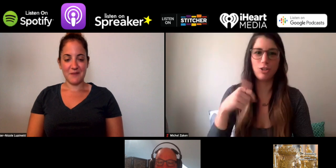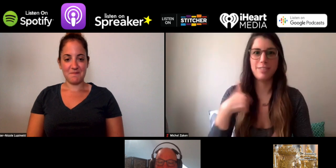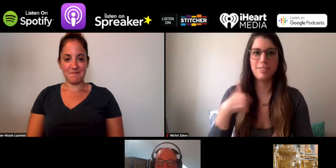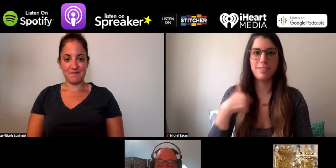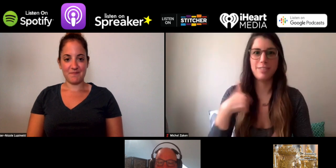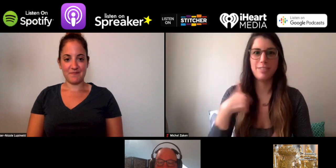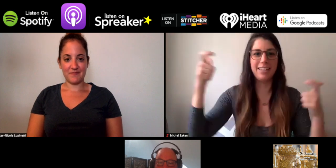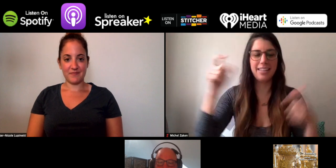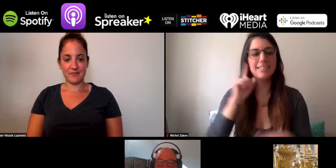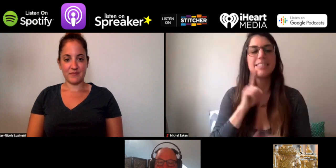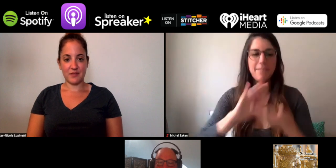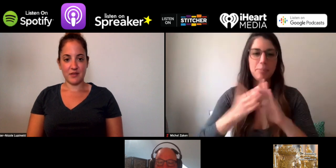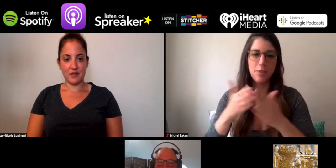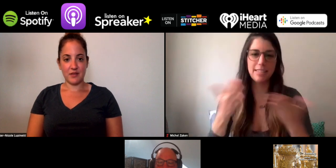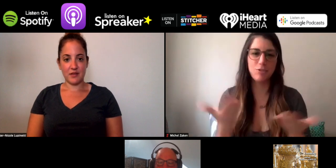Yeah.